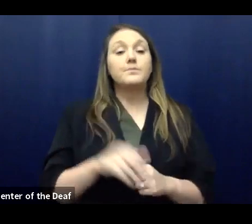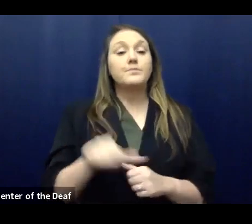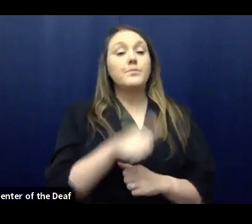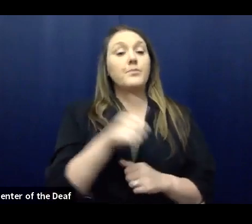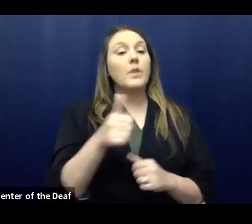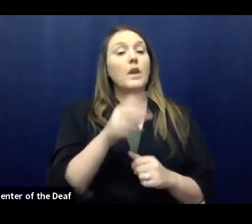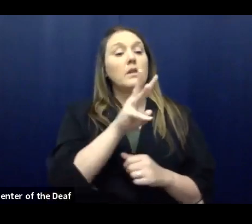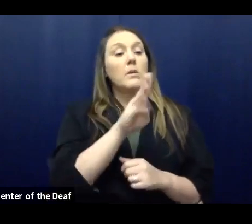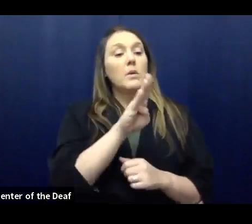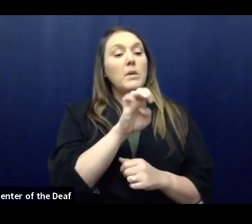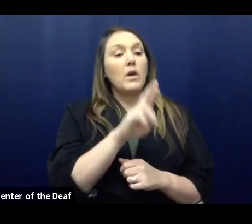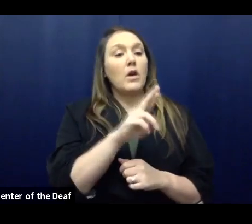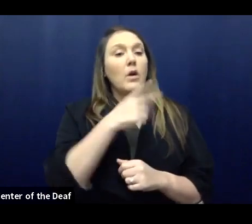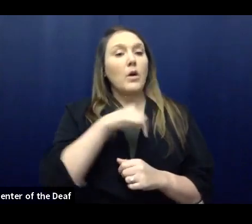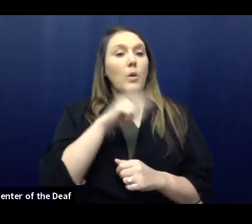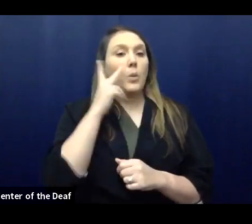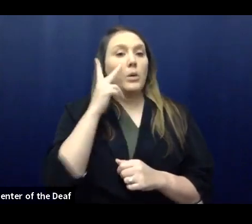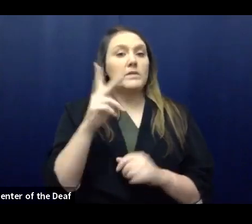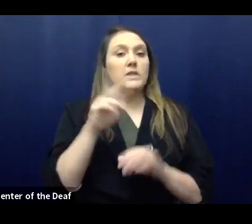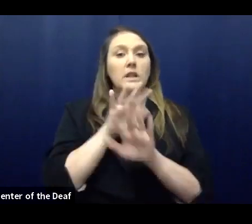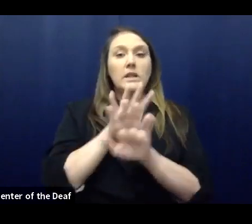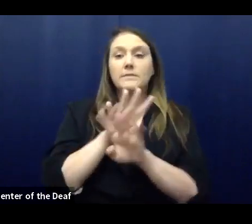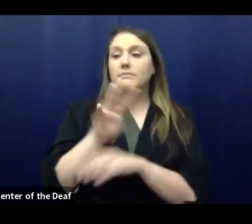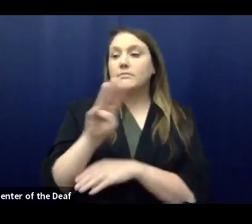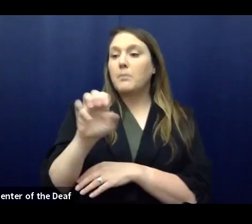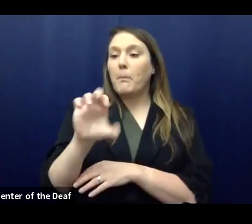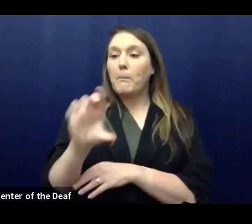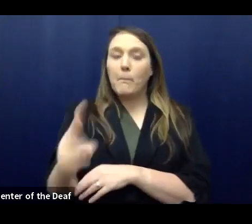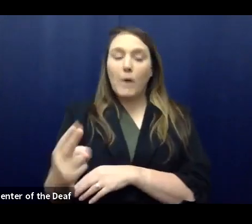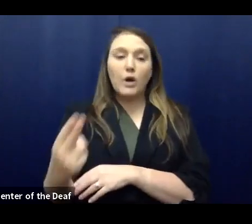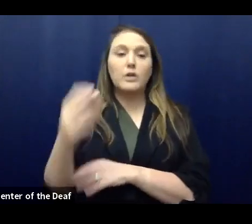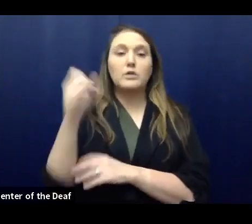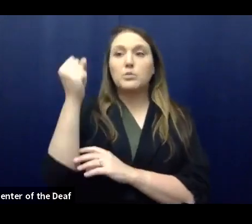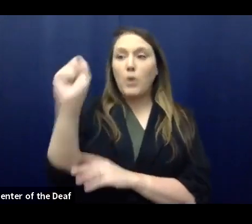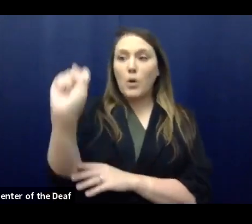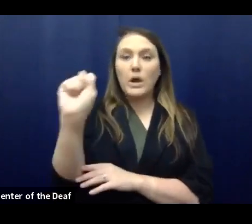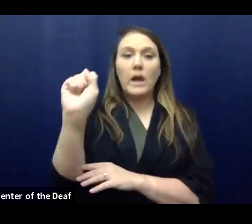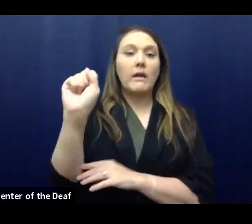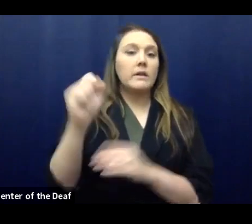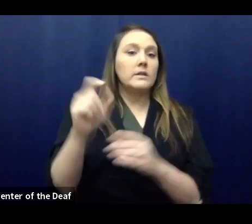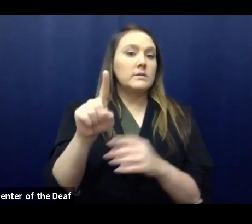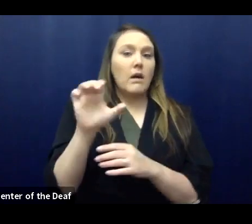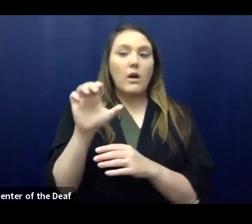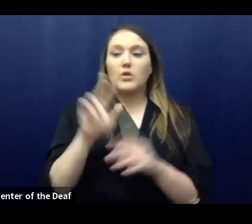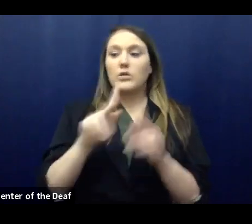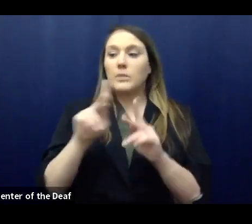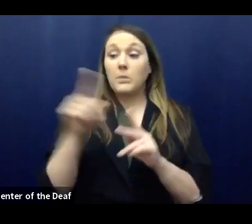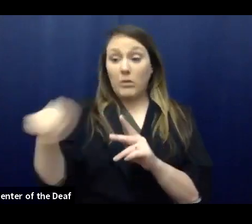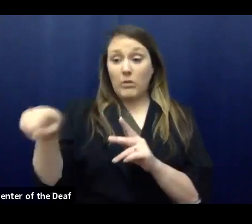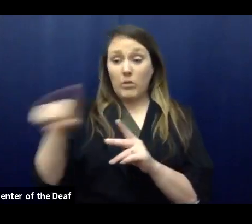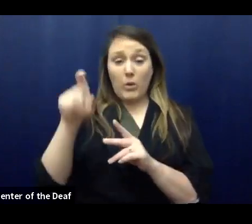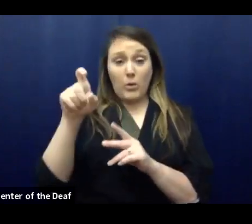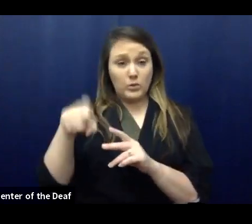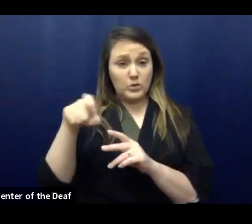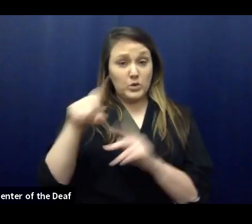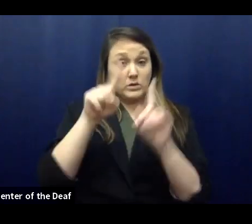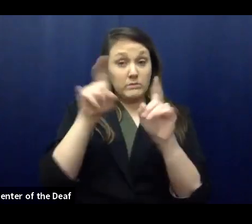seen marches with hundreds in attendance in Knoxville and surrounding areas. Should those people get a test,